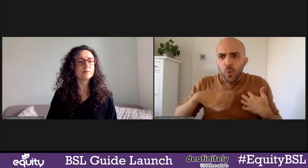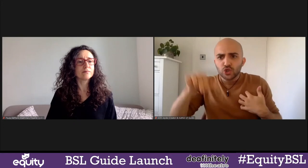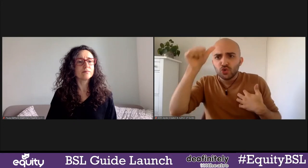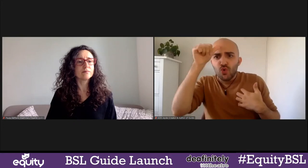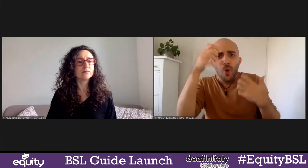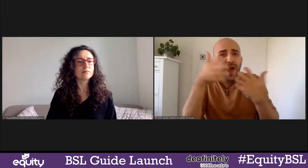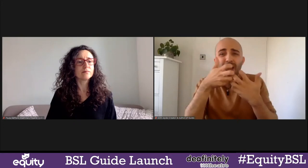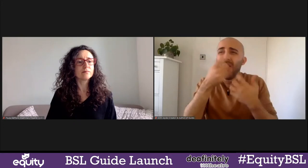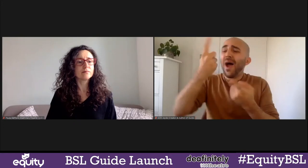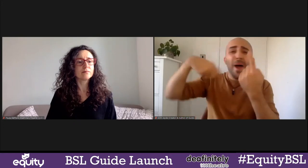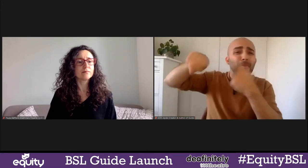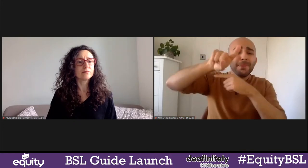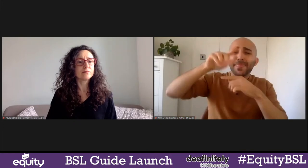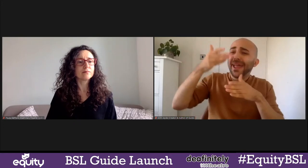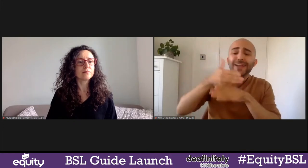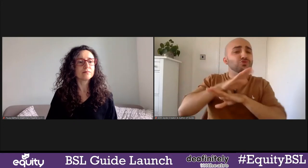I realized there was a hunger out there.